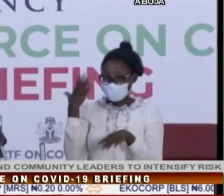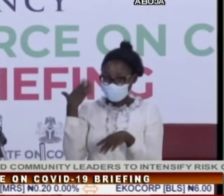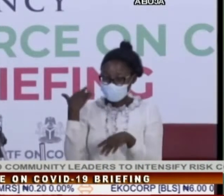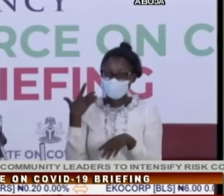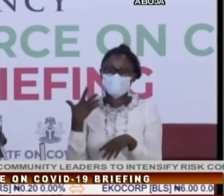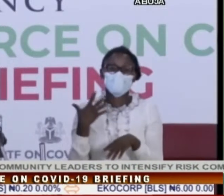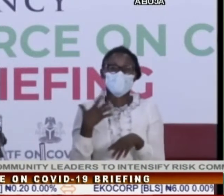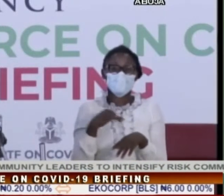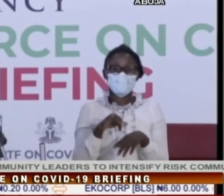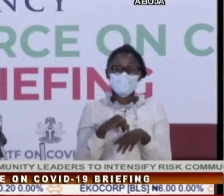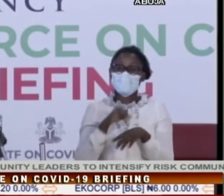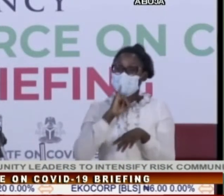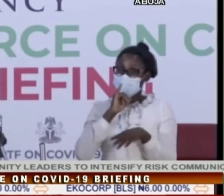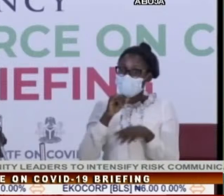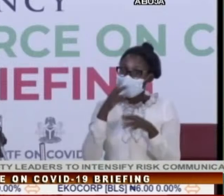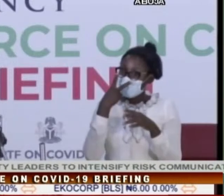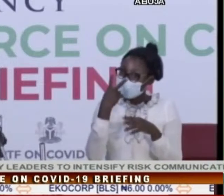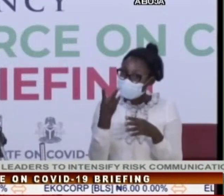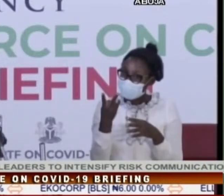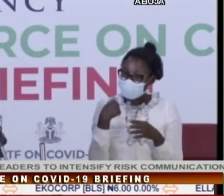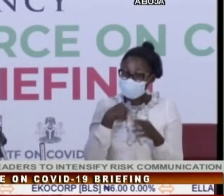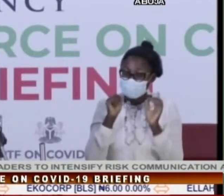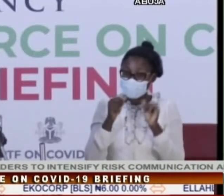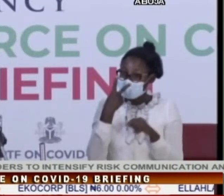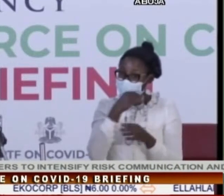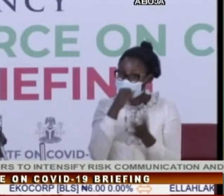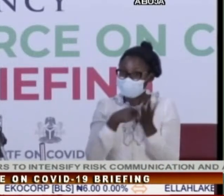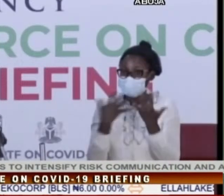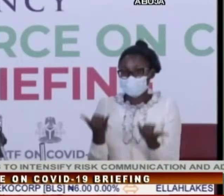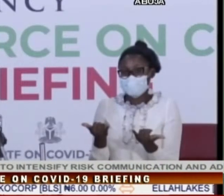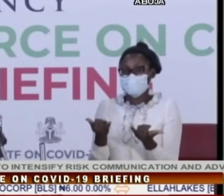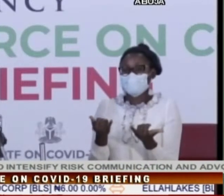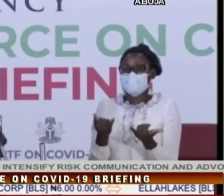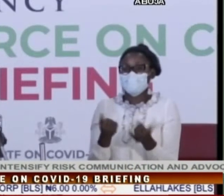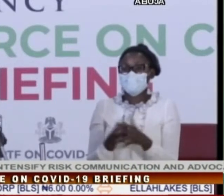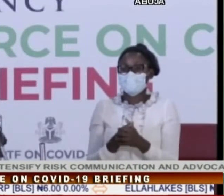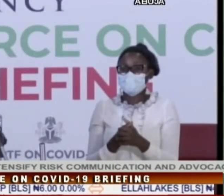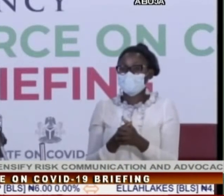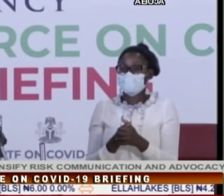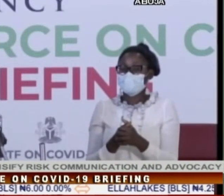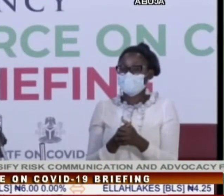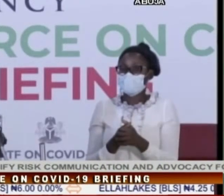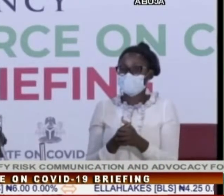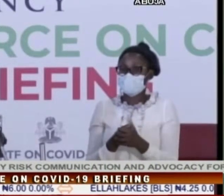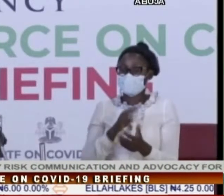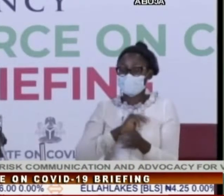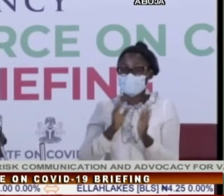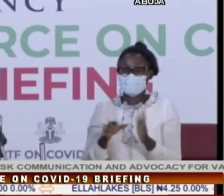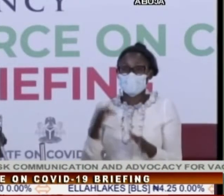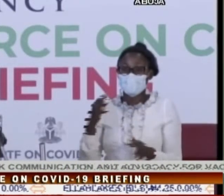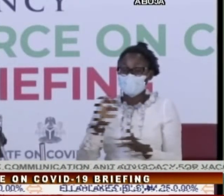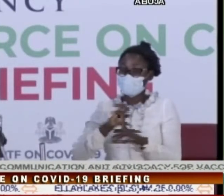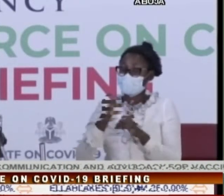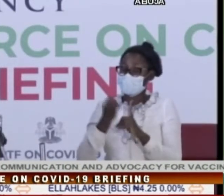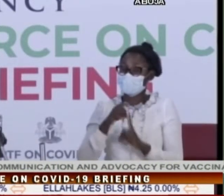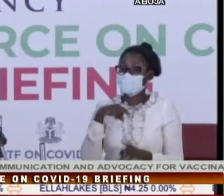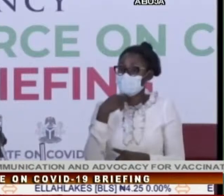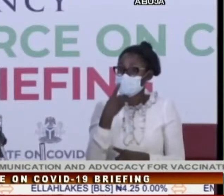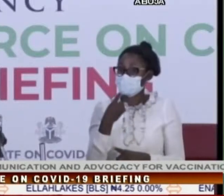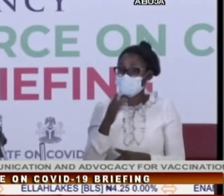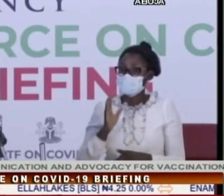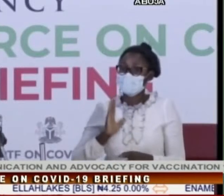will begin to see the effects of our conduct and our actions during the festivity times. And this is what